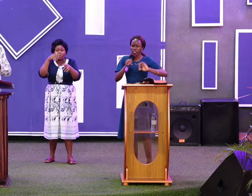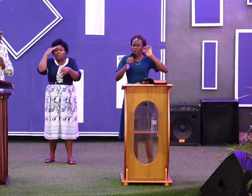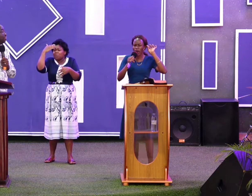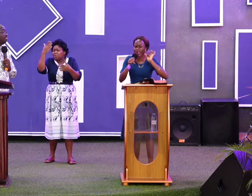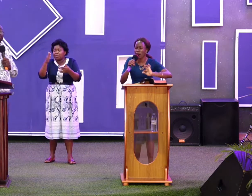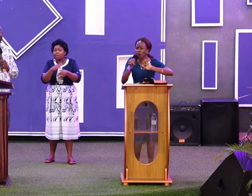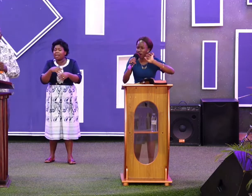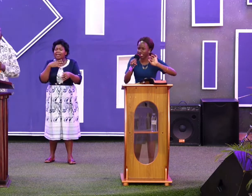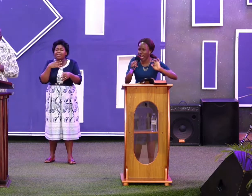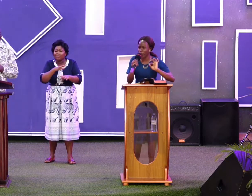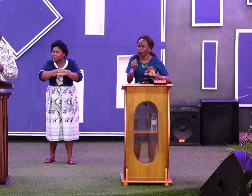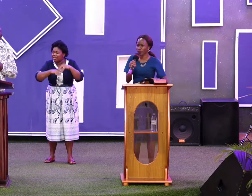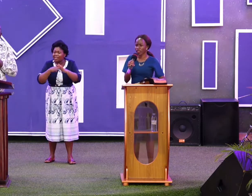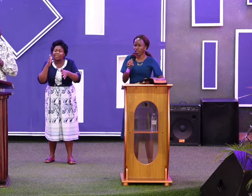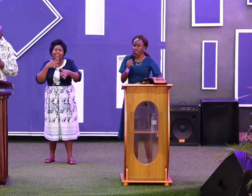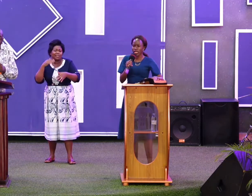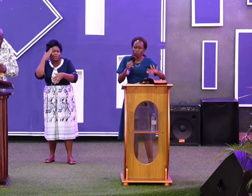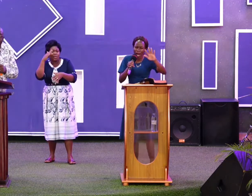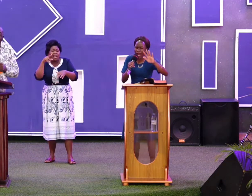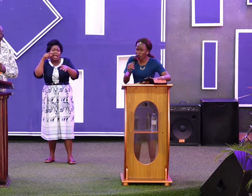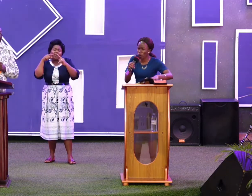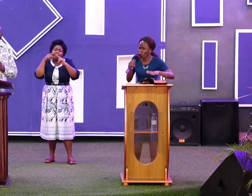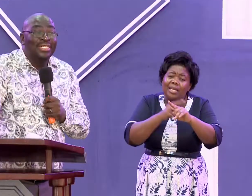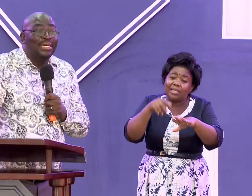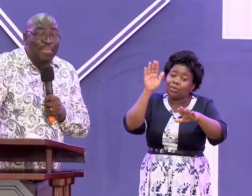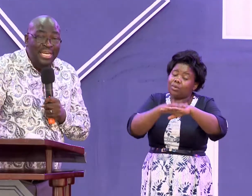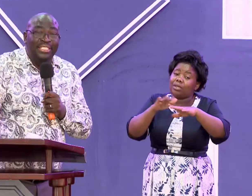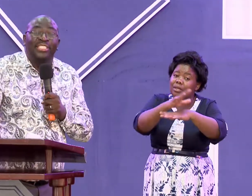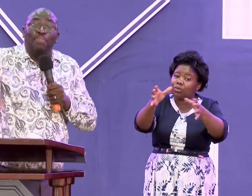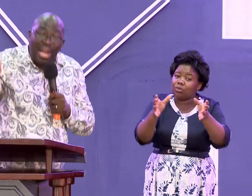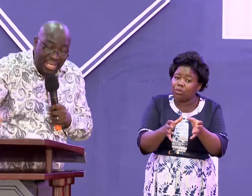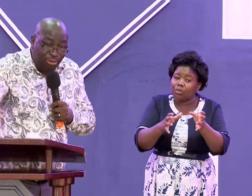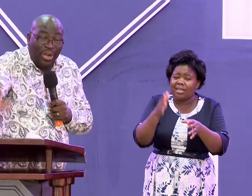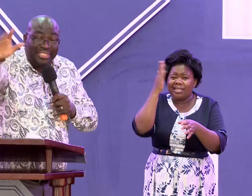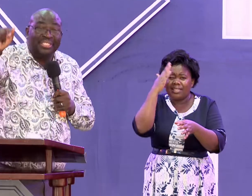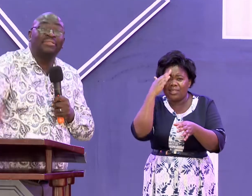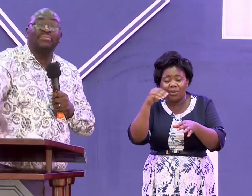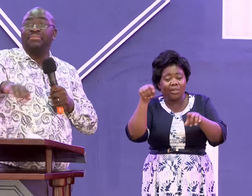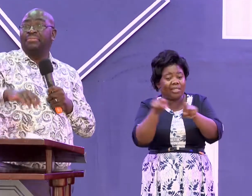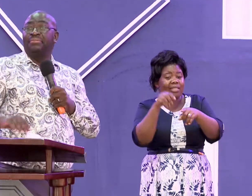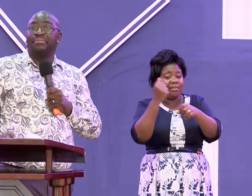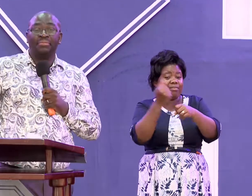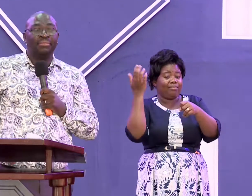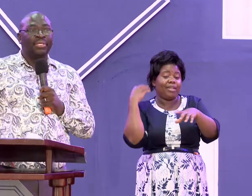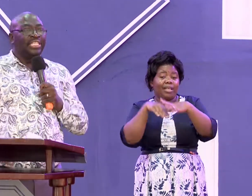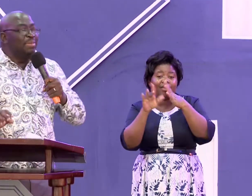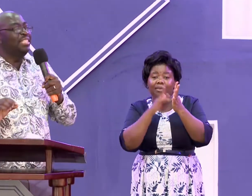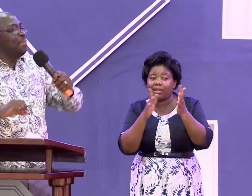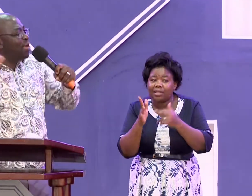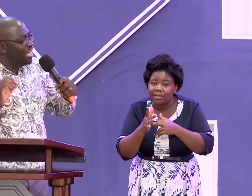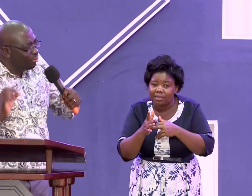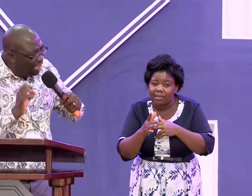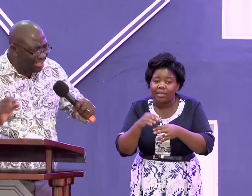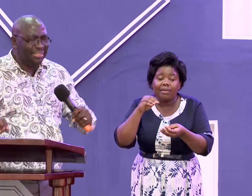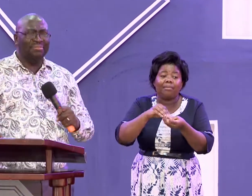him. As long as he's on that group, then he's a brother in Christ. It means